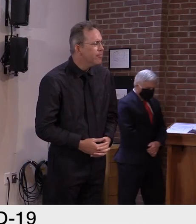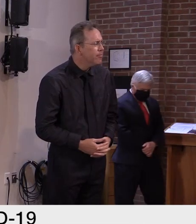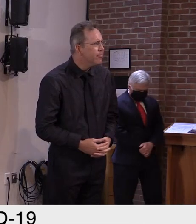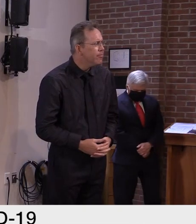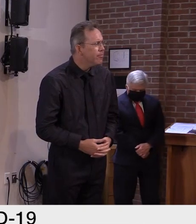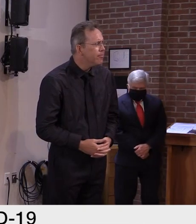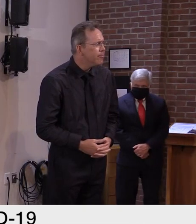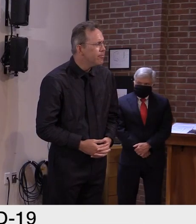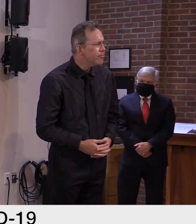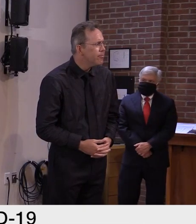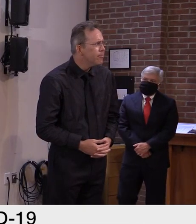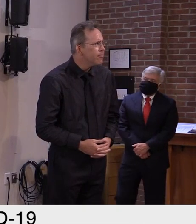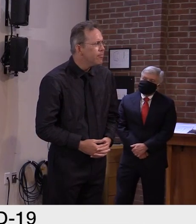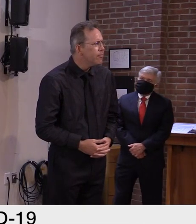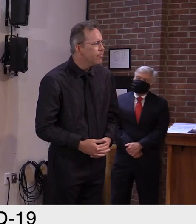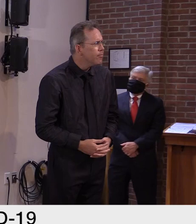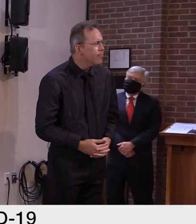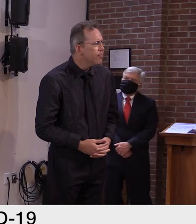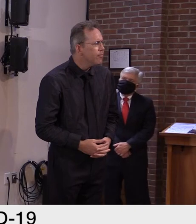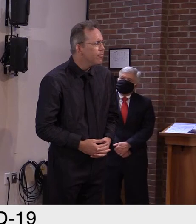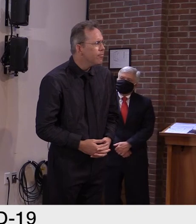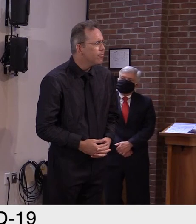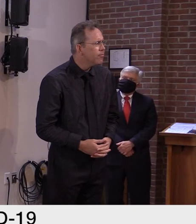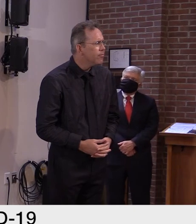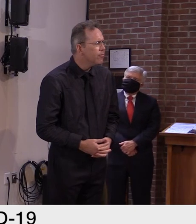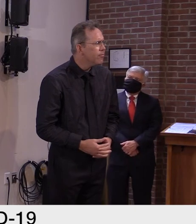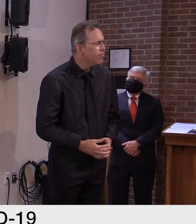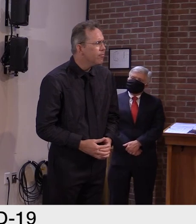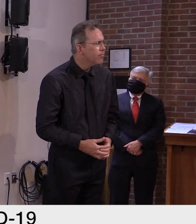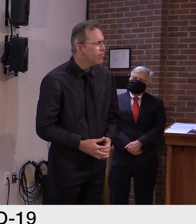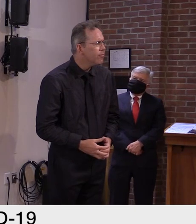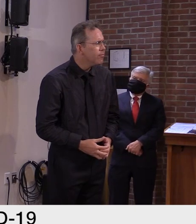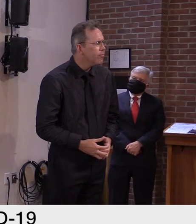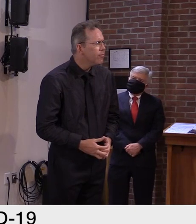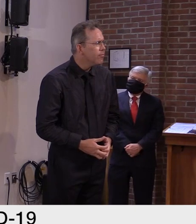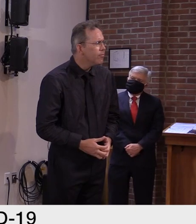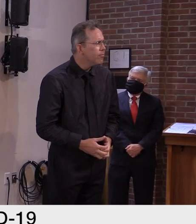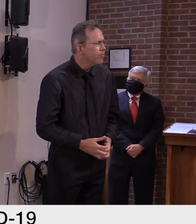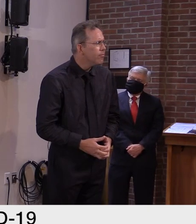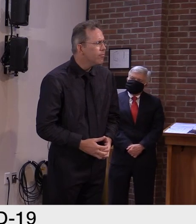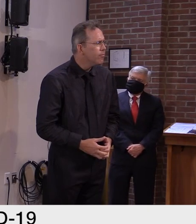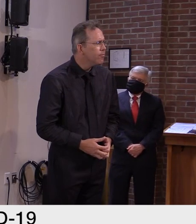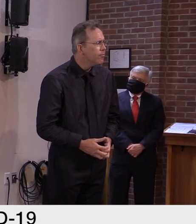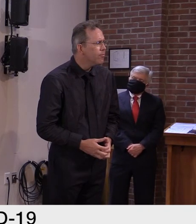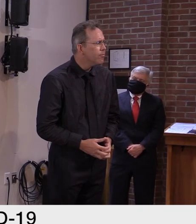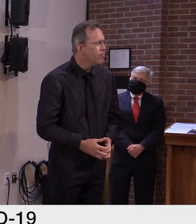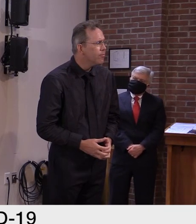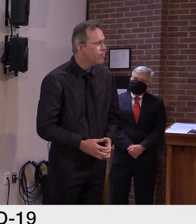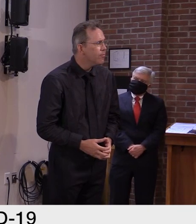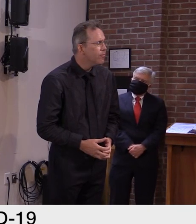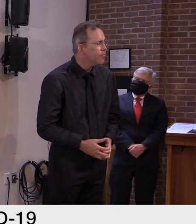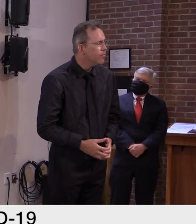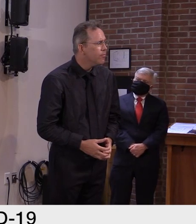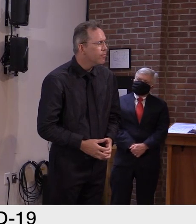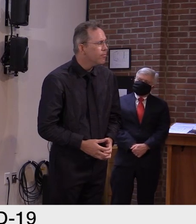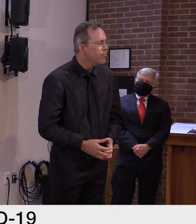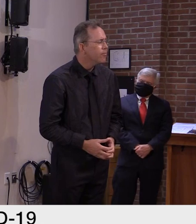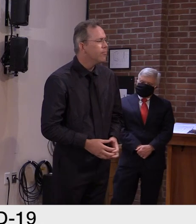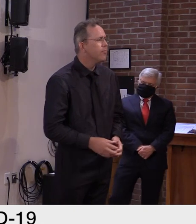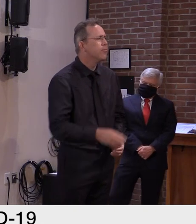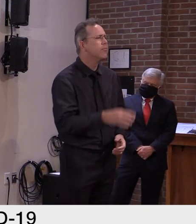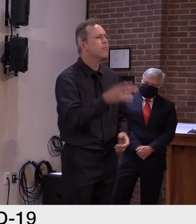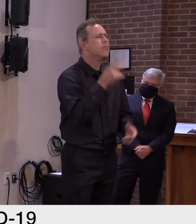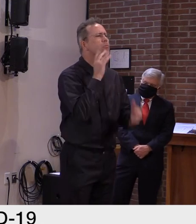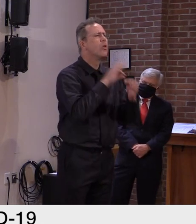of Vermont frontline workers. Yeah, obviously, we're urging them to apply so that they,